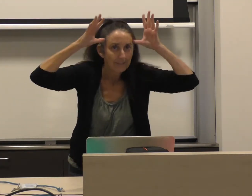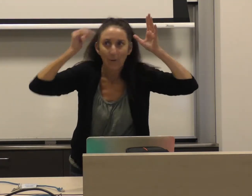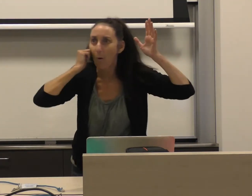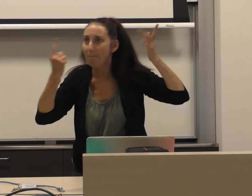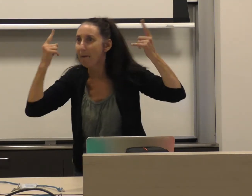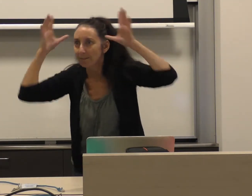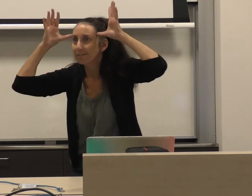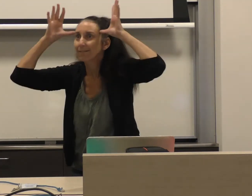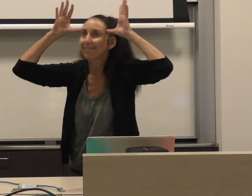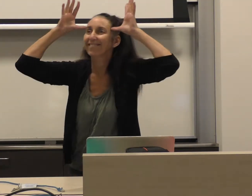Yeah, come on. Warm up.